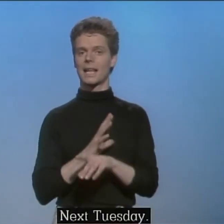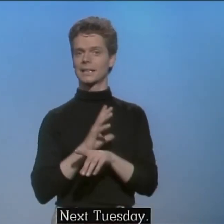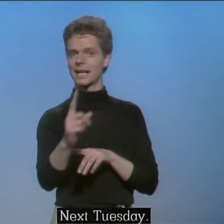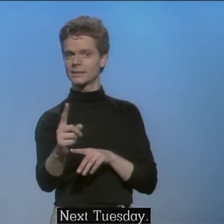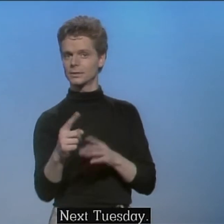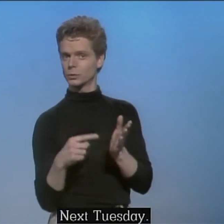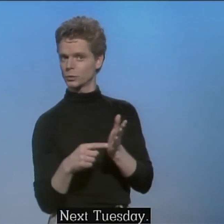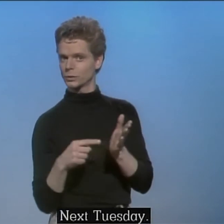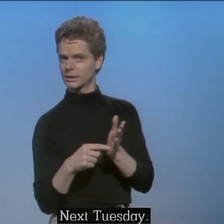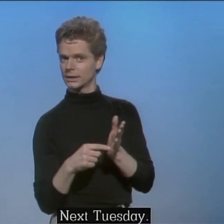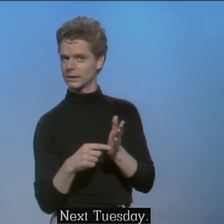Next Tuesday.